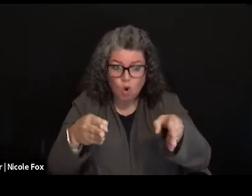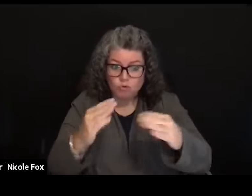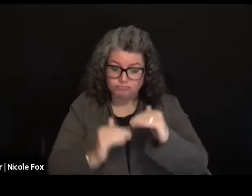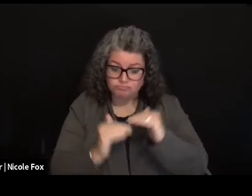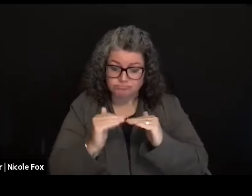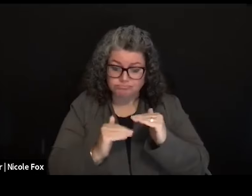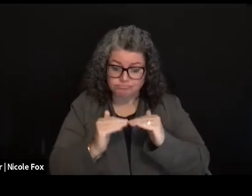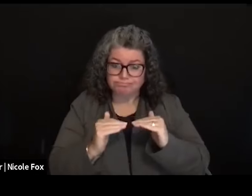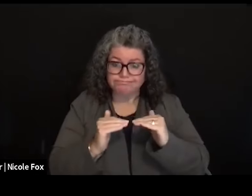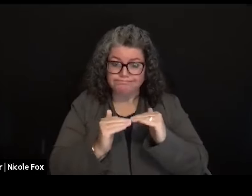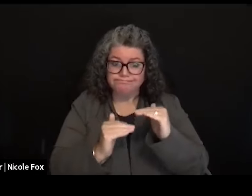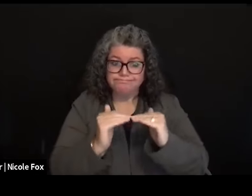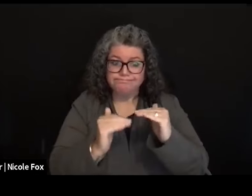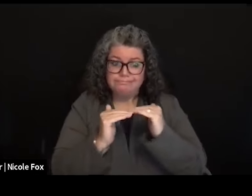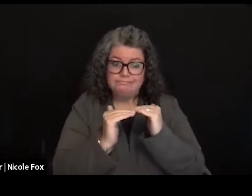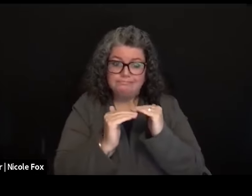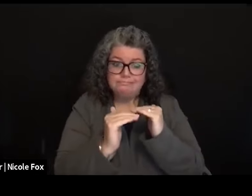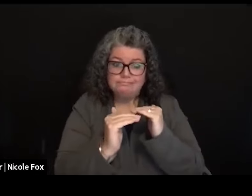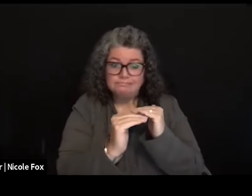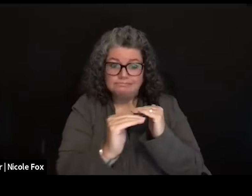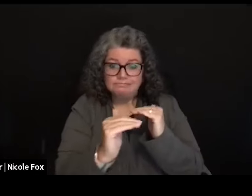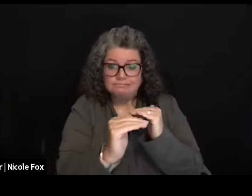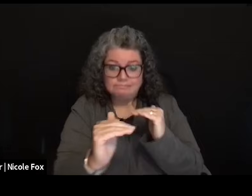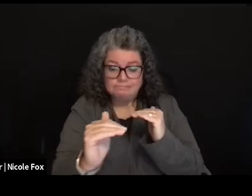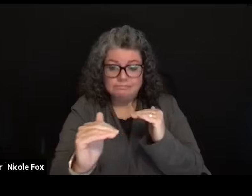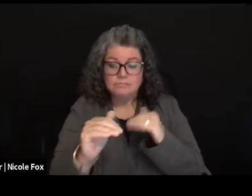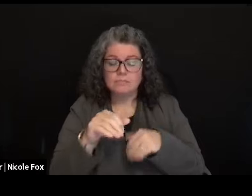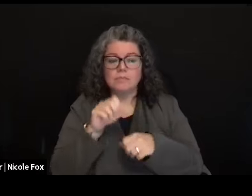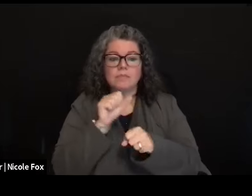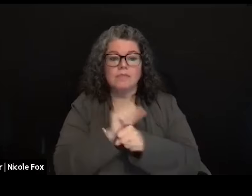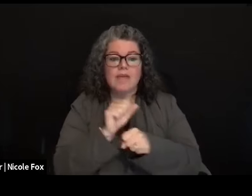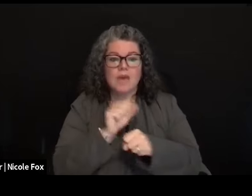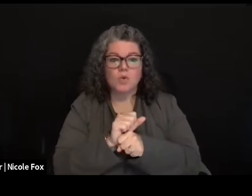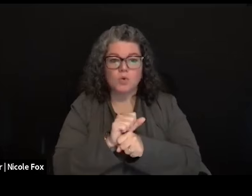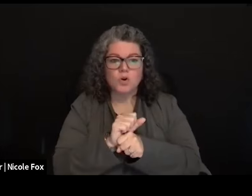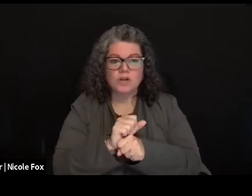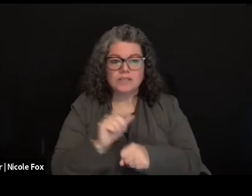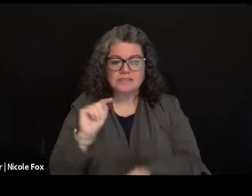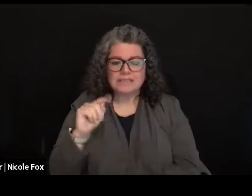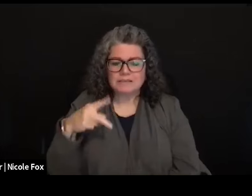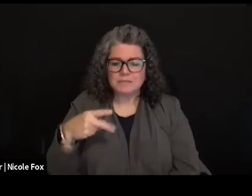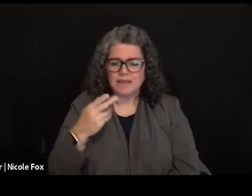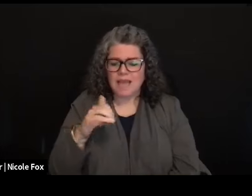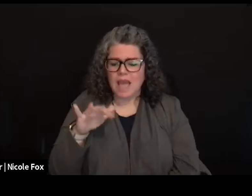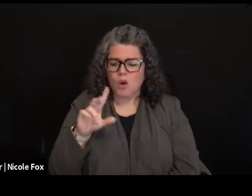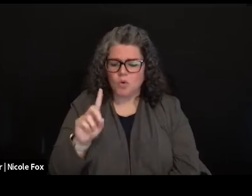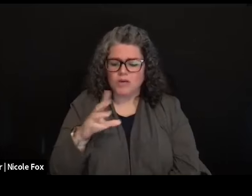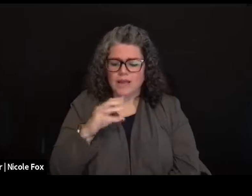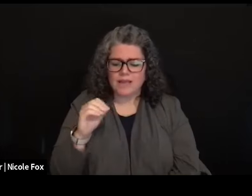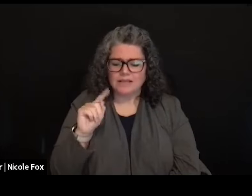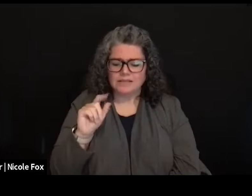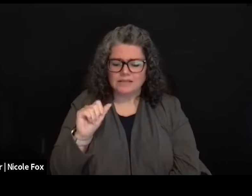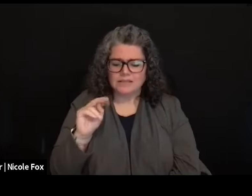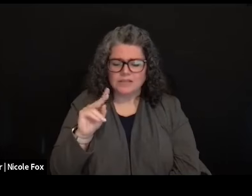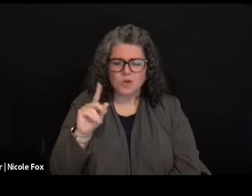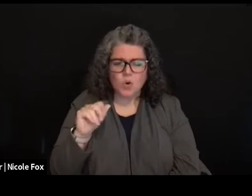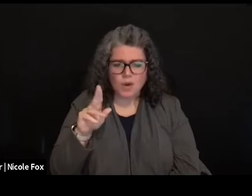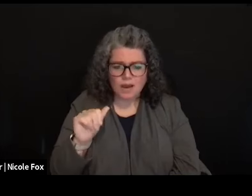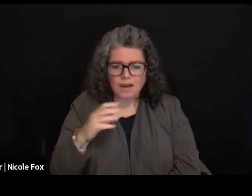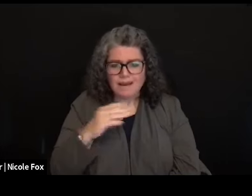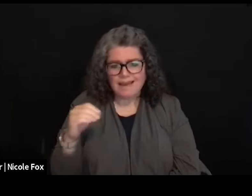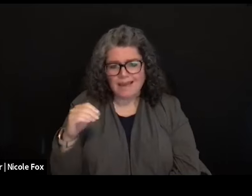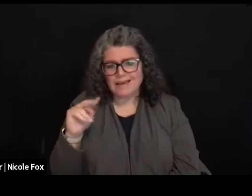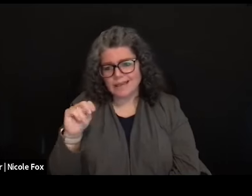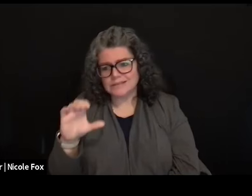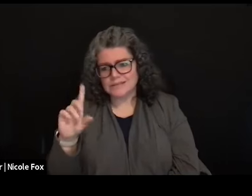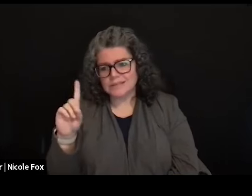repairs. Want to point out that this work is Tanoka and TP Howard, and we also have our partners from NCDOT. They